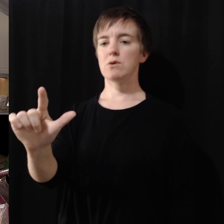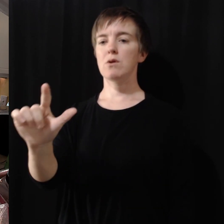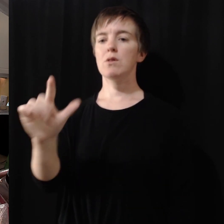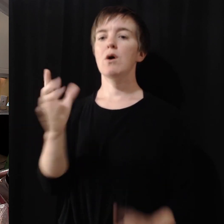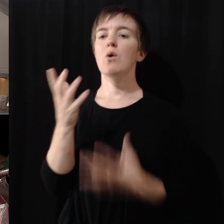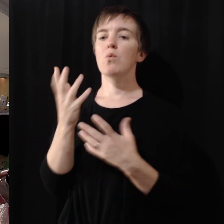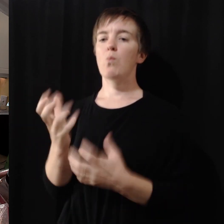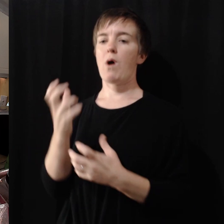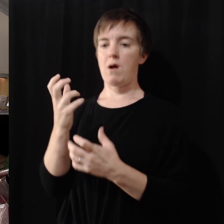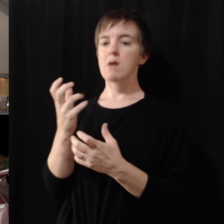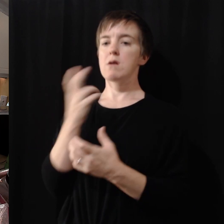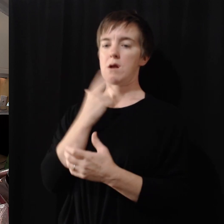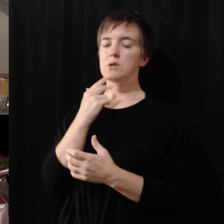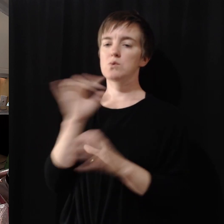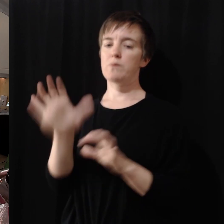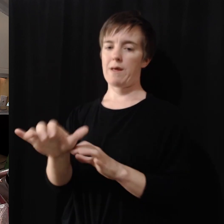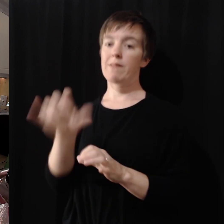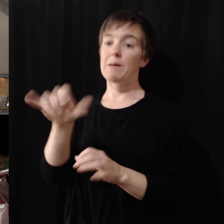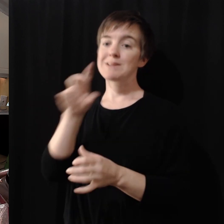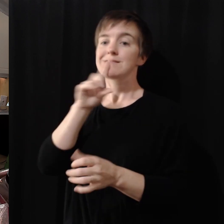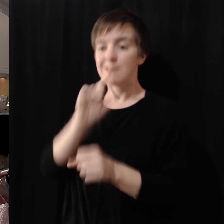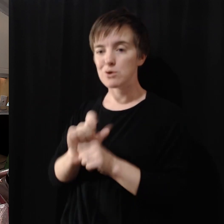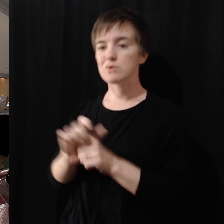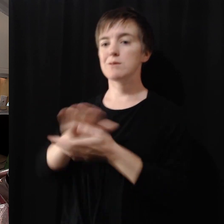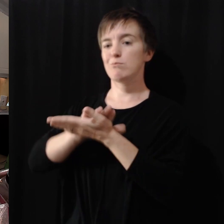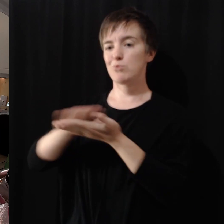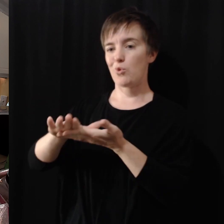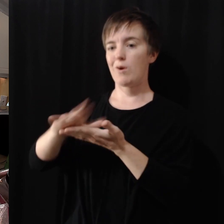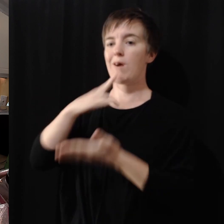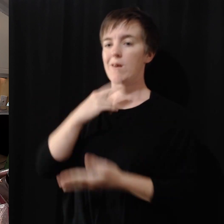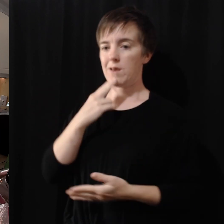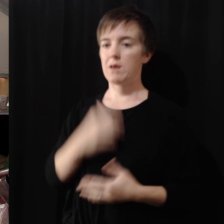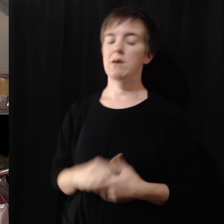that because that means it's actually pure honey.